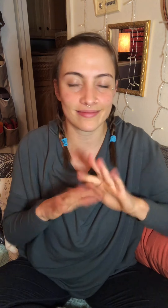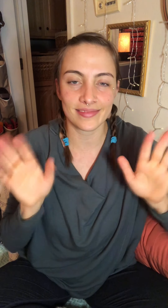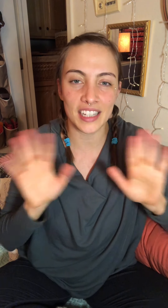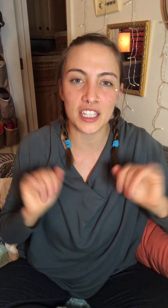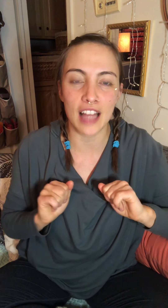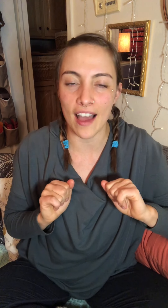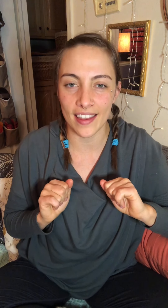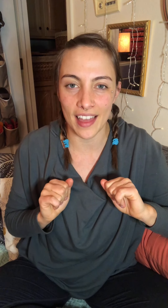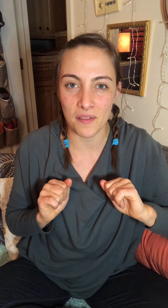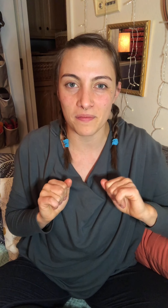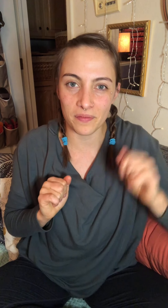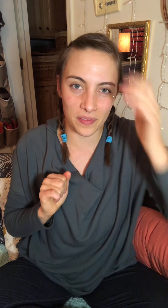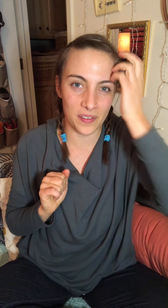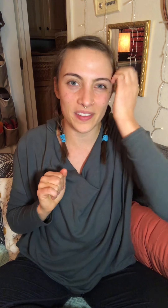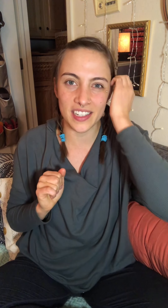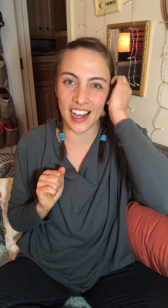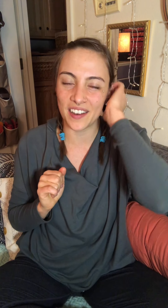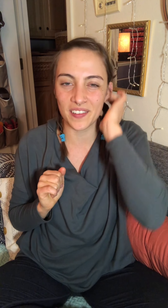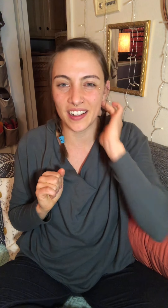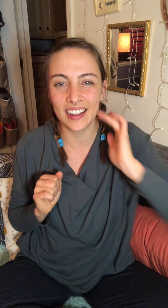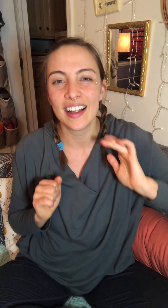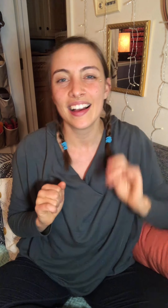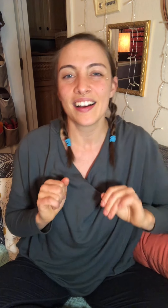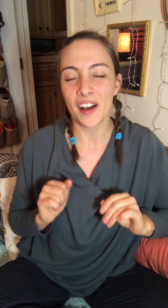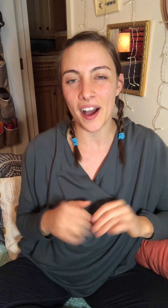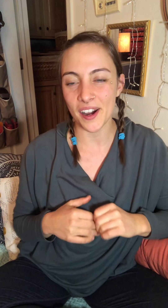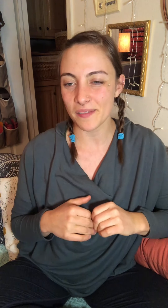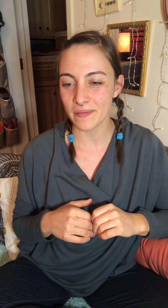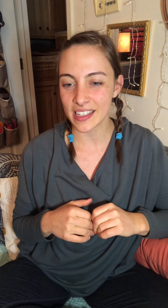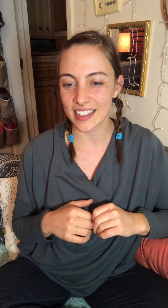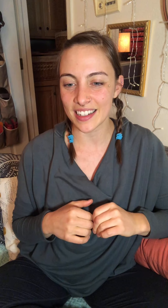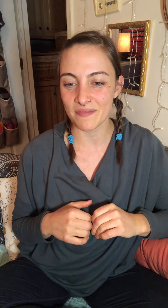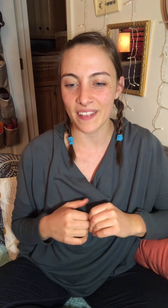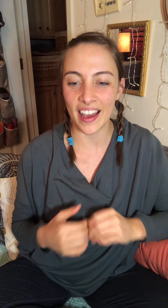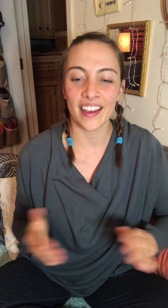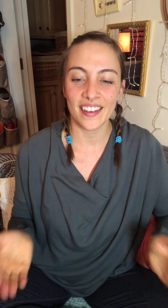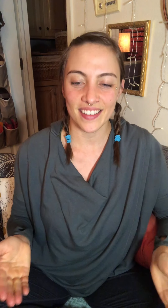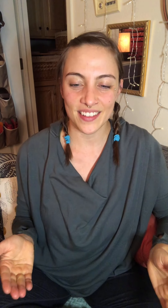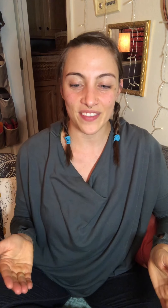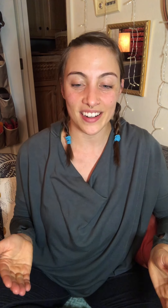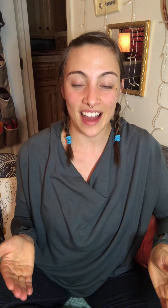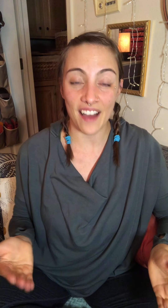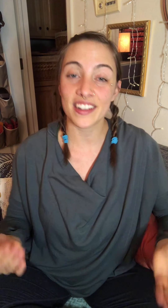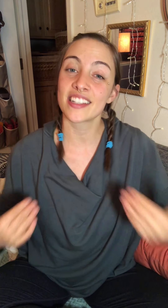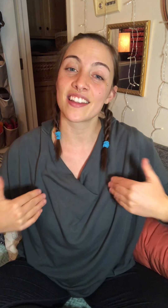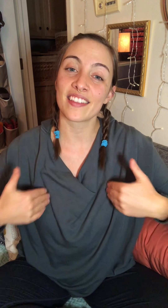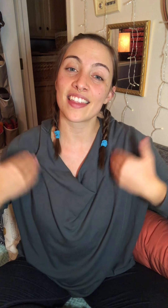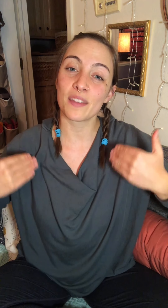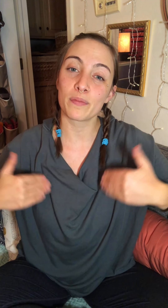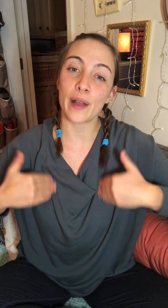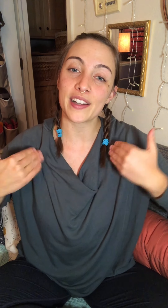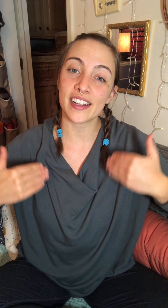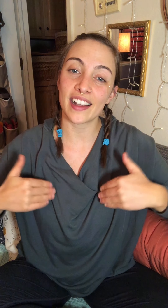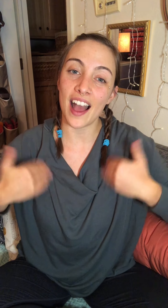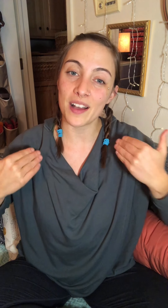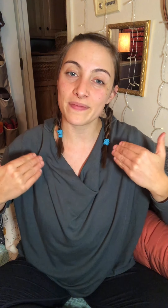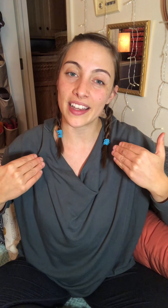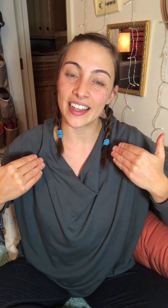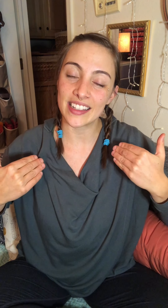There's a lot in that general position, but for now, just know that the brushing up is